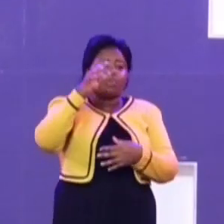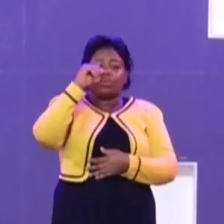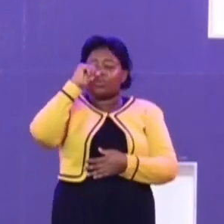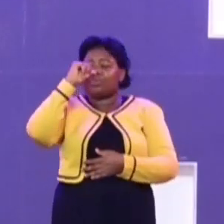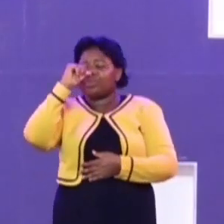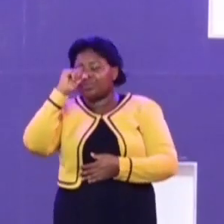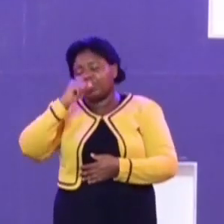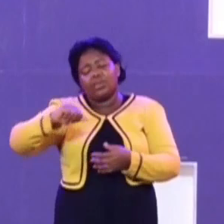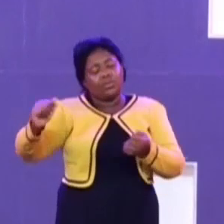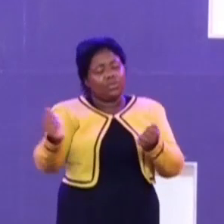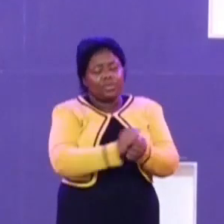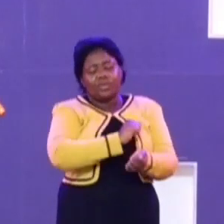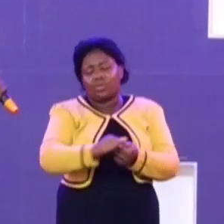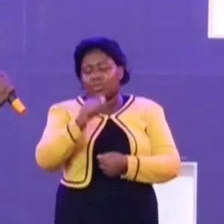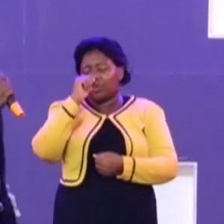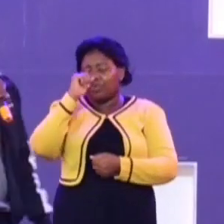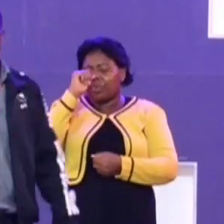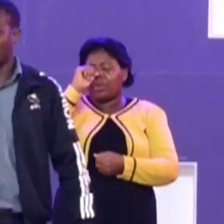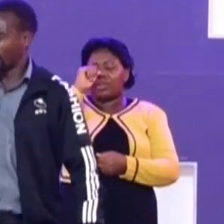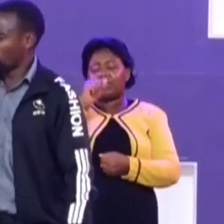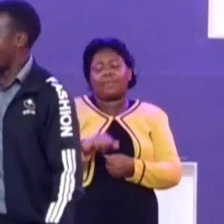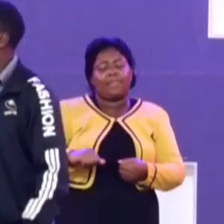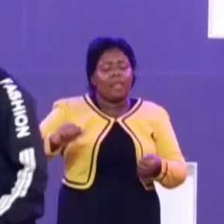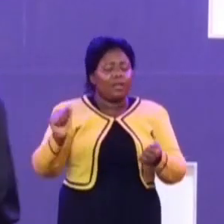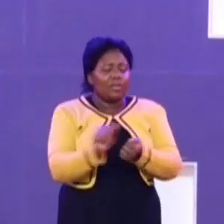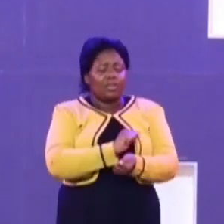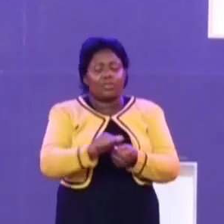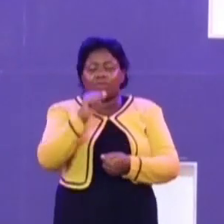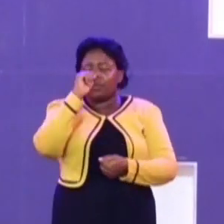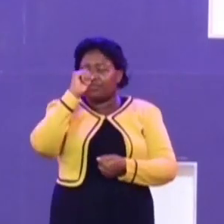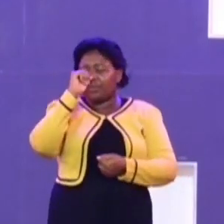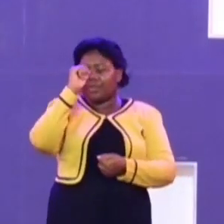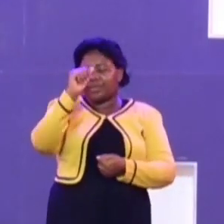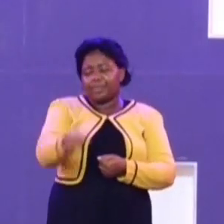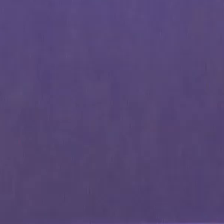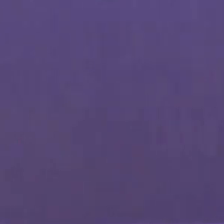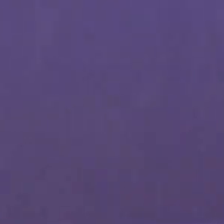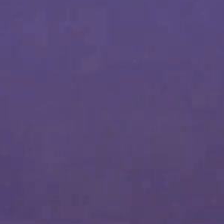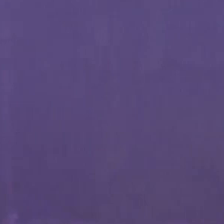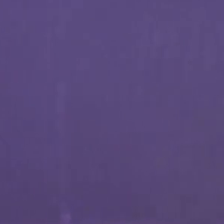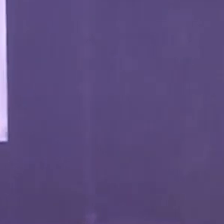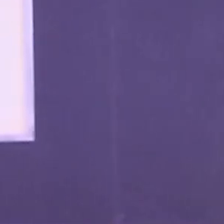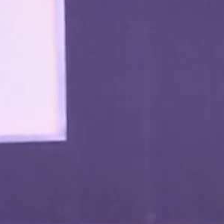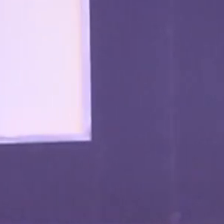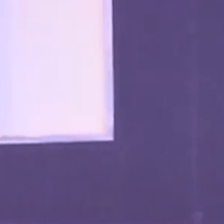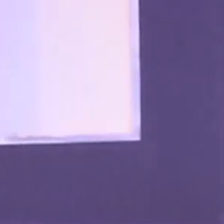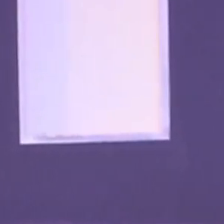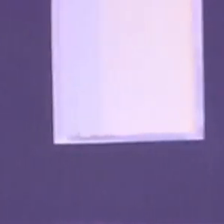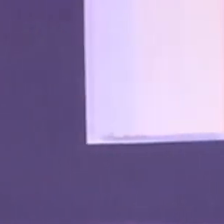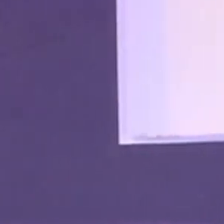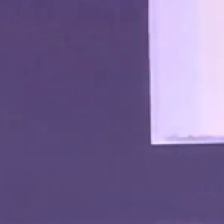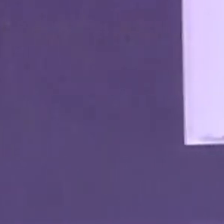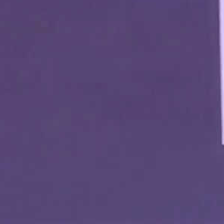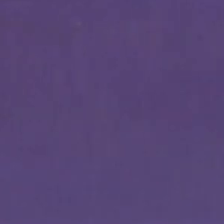of pride, to put down the spirit of pride, to put down the spirit of pride. We come against pride